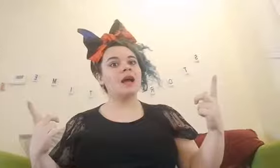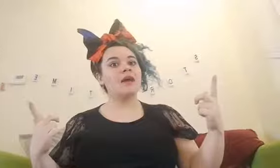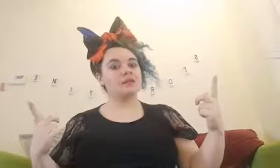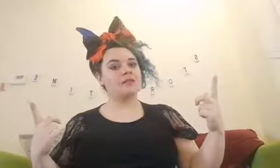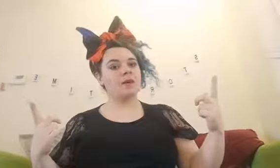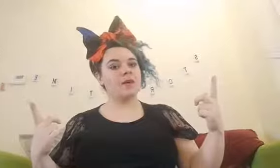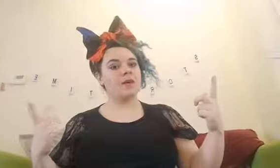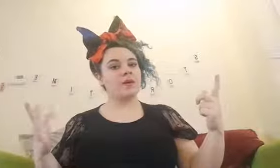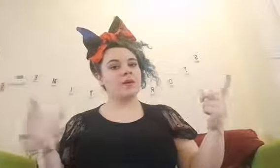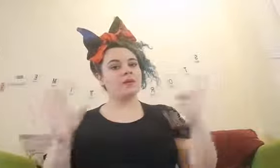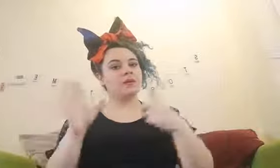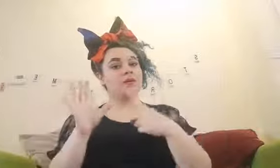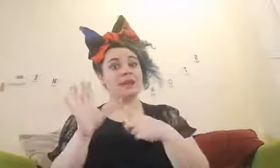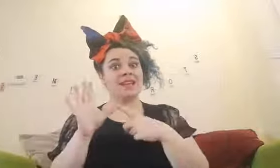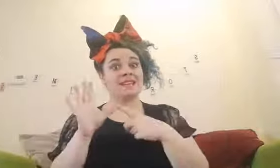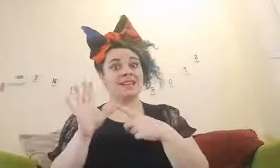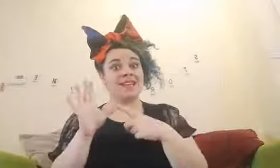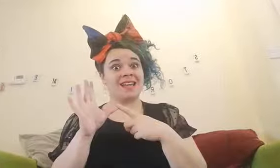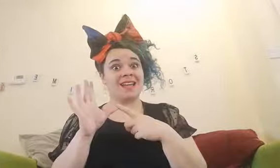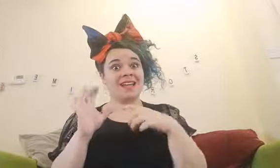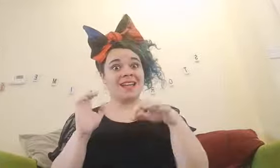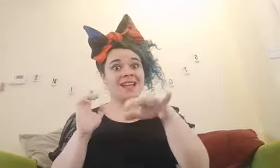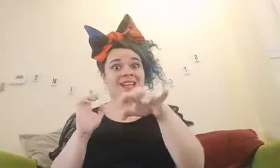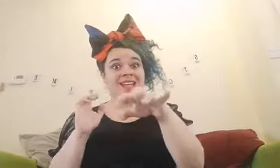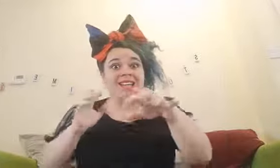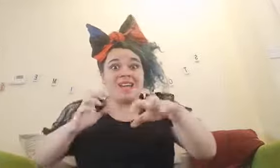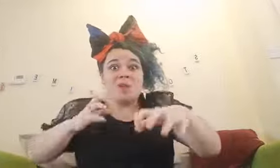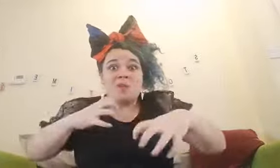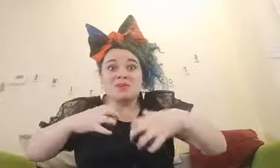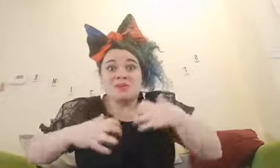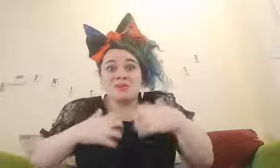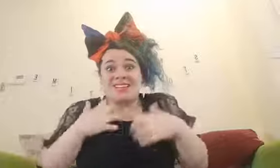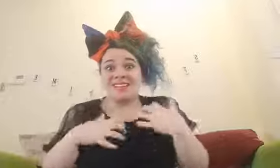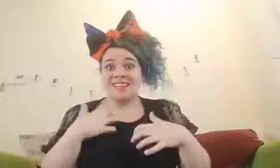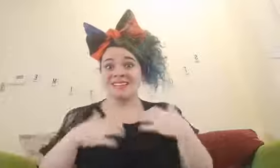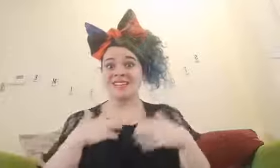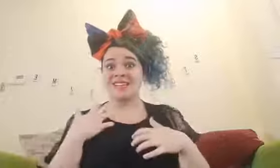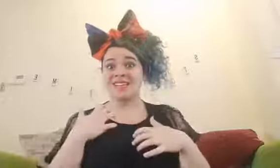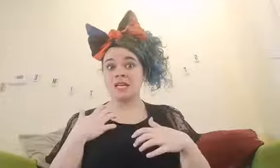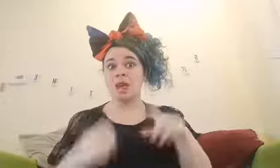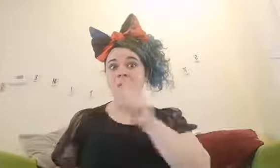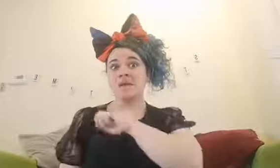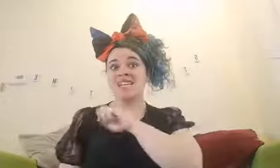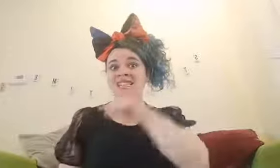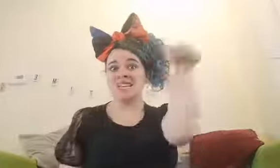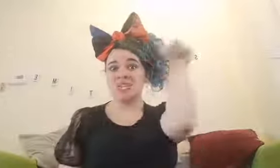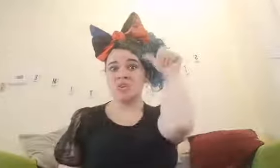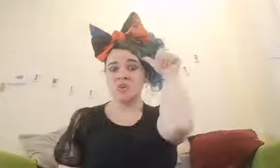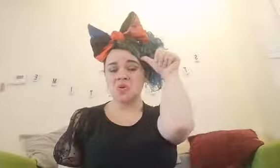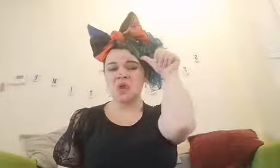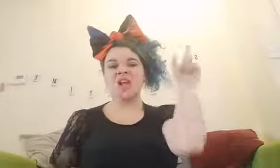And so, Anansi, he was really excited because he knew